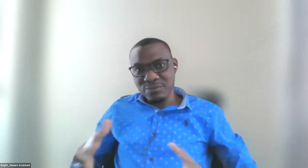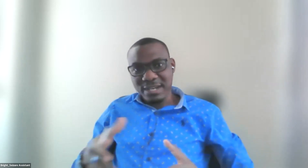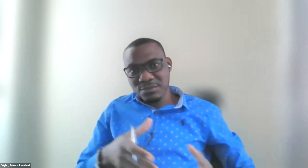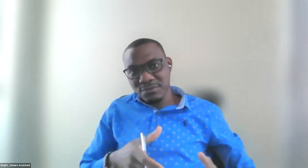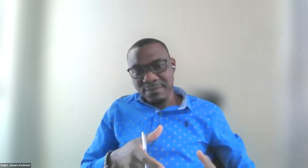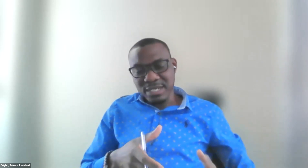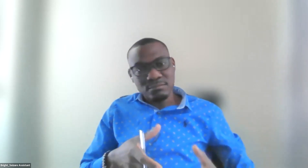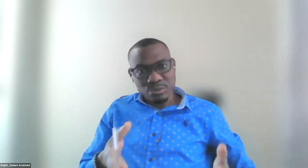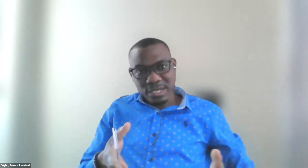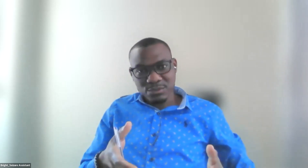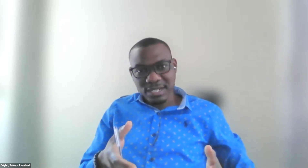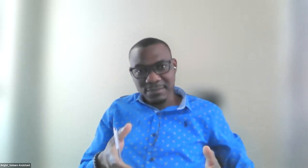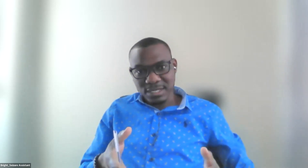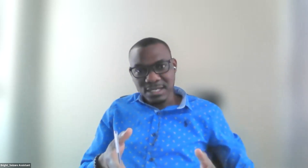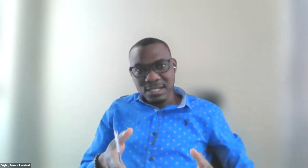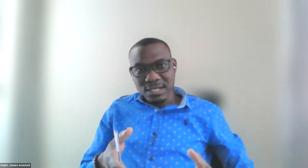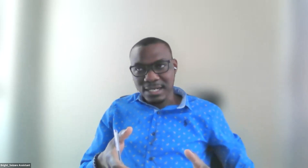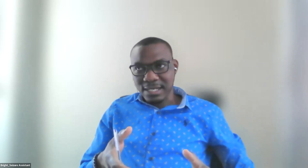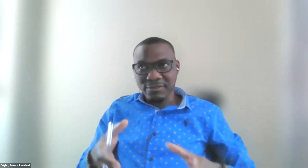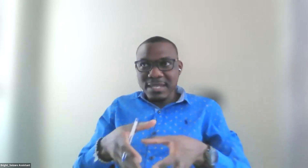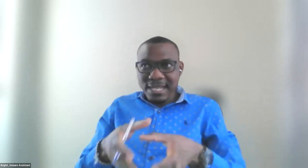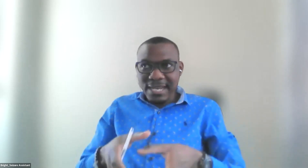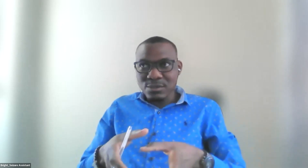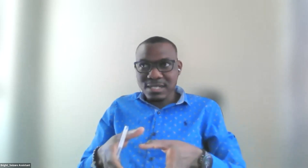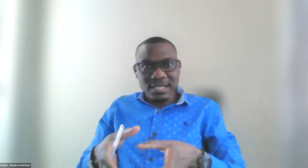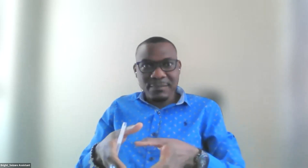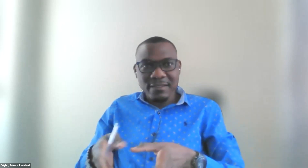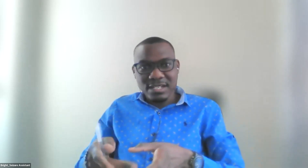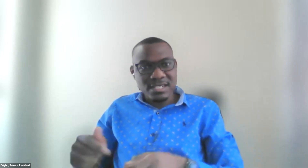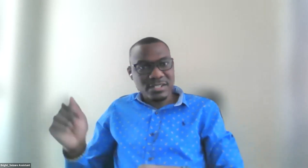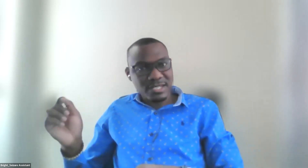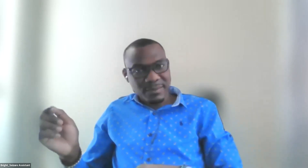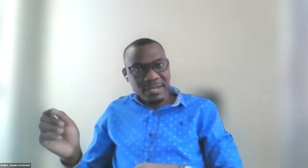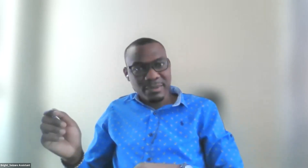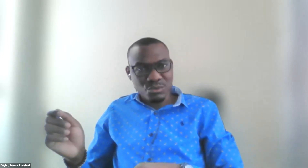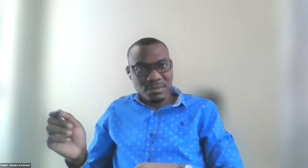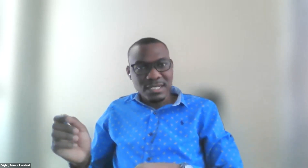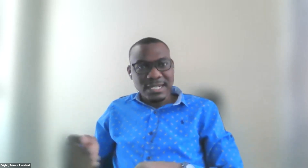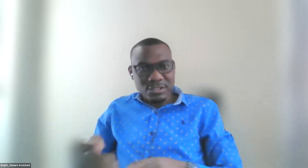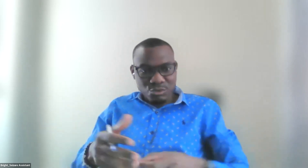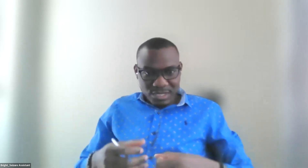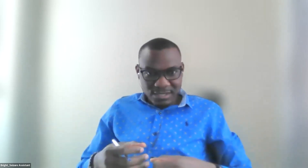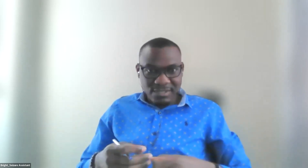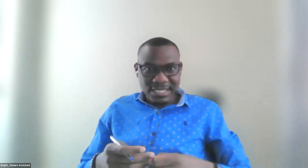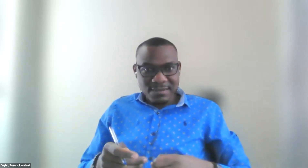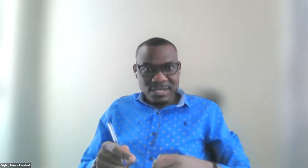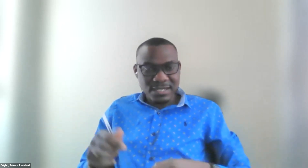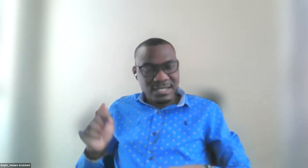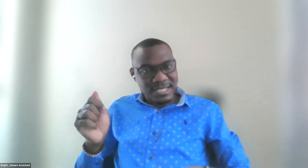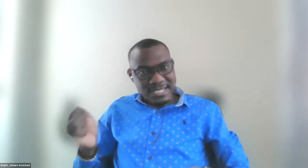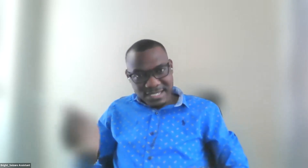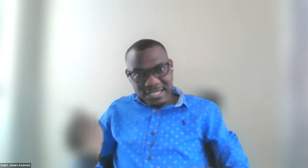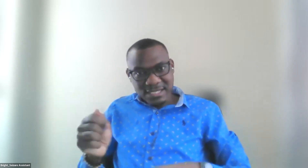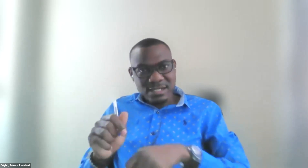And so if you have to find me, you'll be able to find me. If I'm in the house and I'm having a seizure, say my bedroom, and you receive that